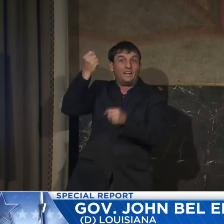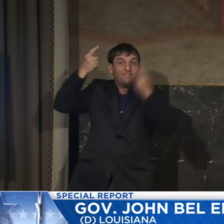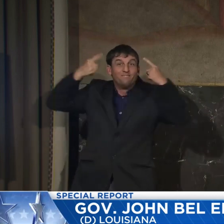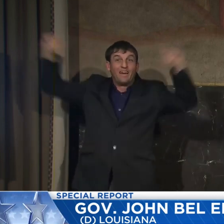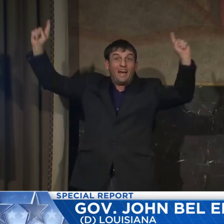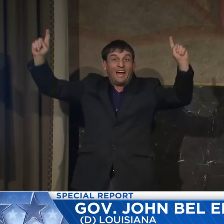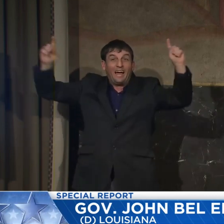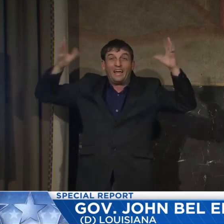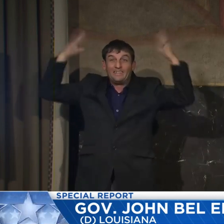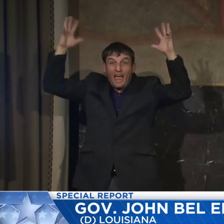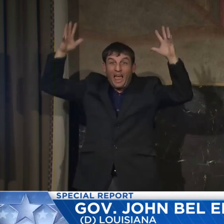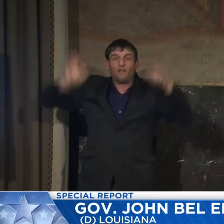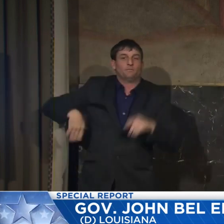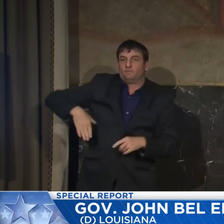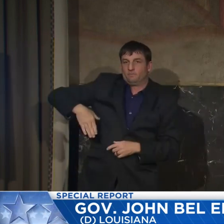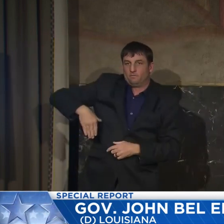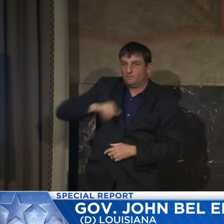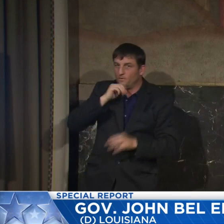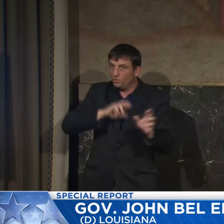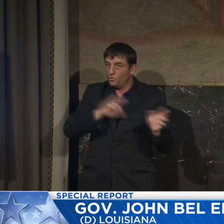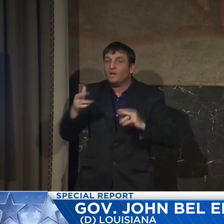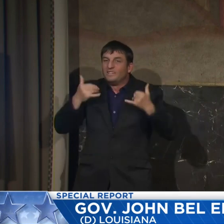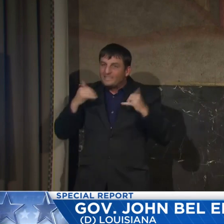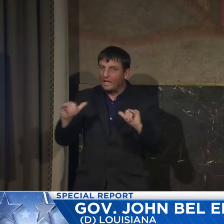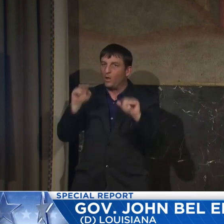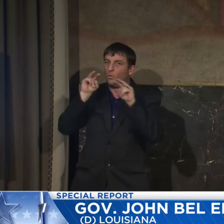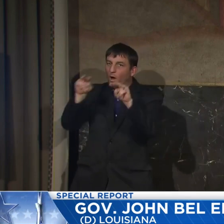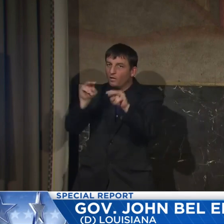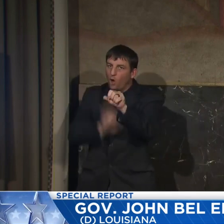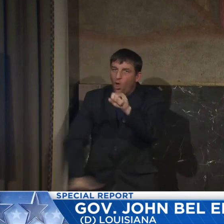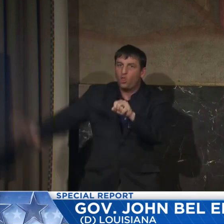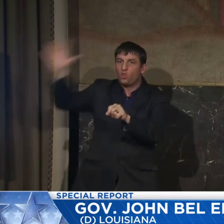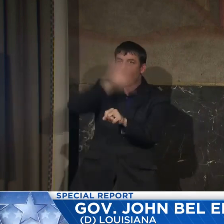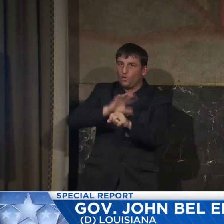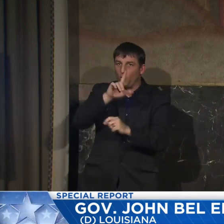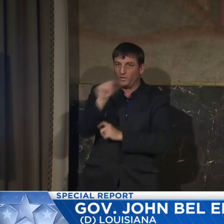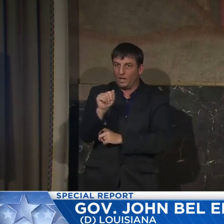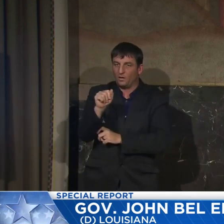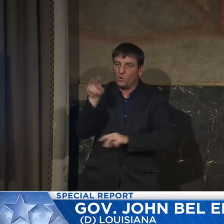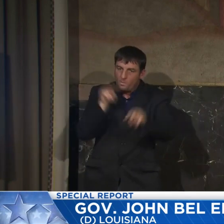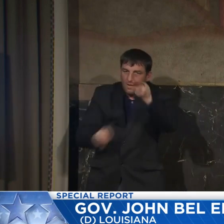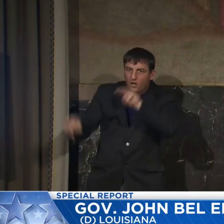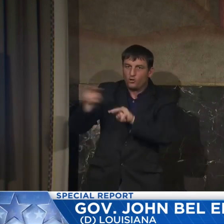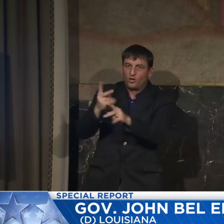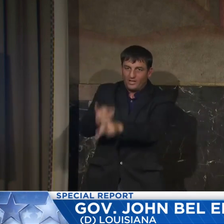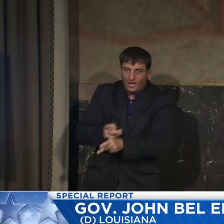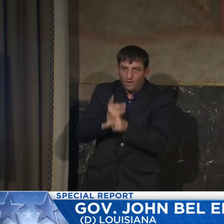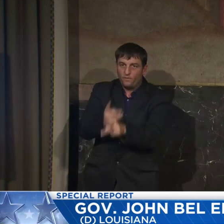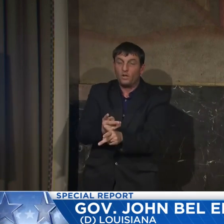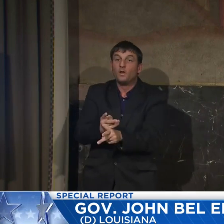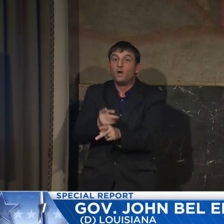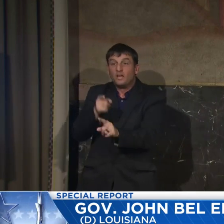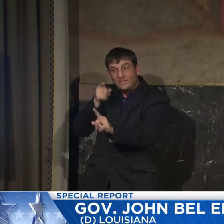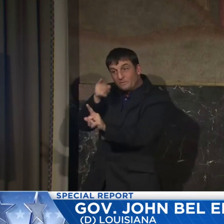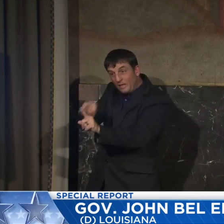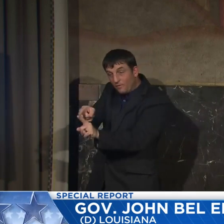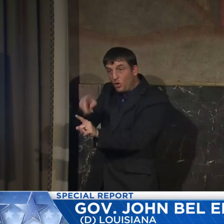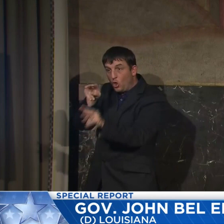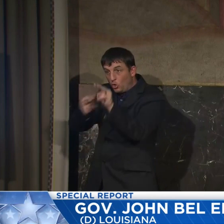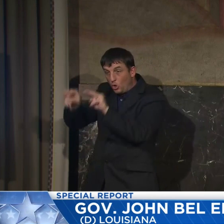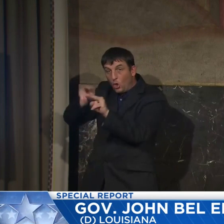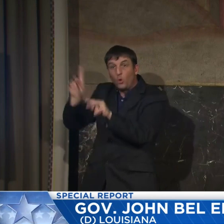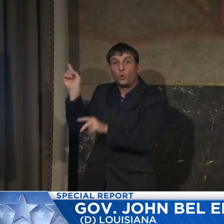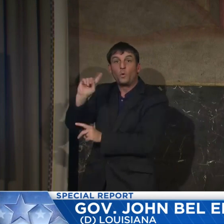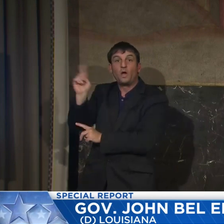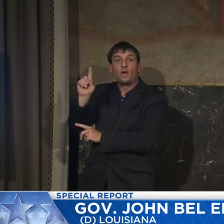our eyes all over the state of Louisiana. We're going to be monitoring this very, very carefully. And we have particular interest in monitoring what's